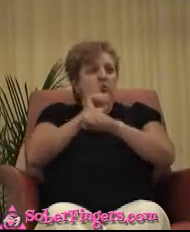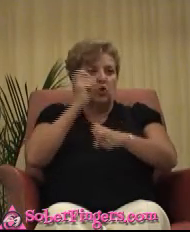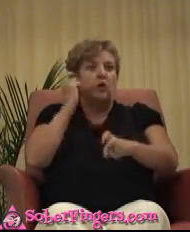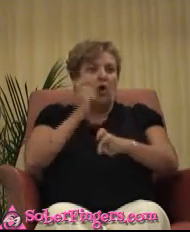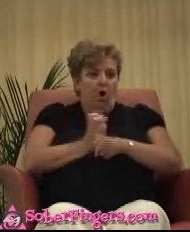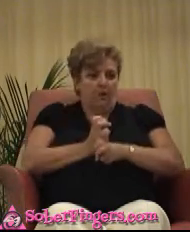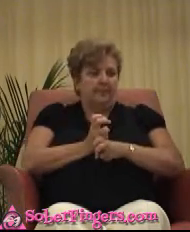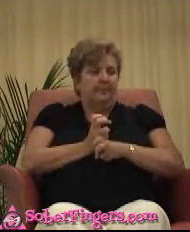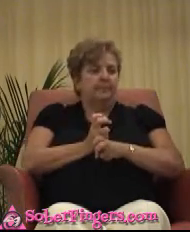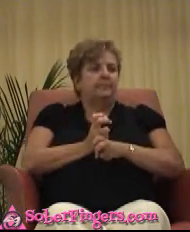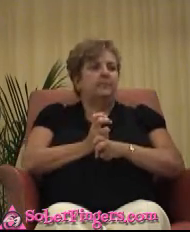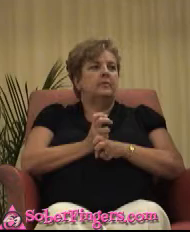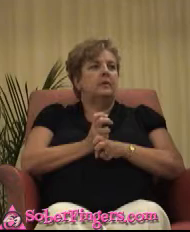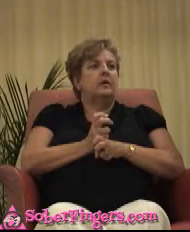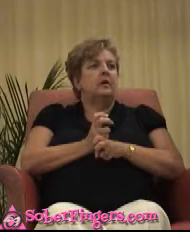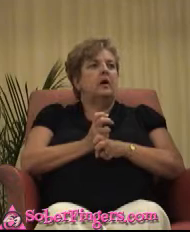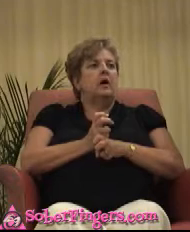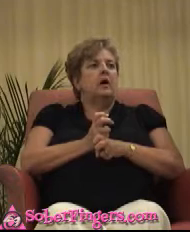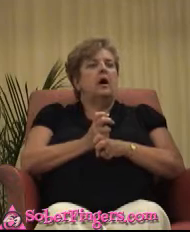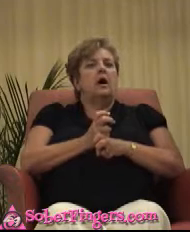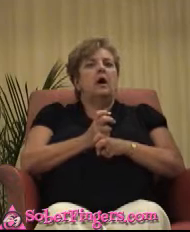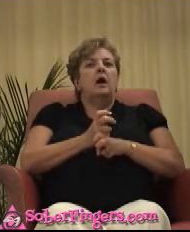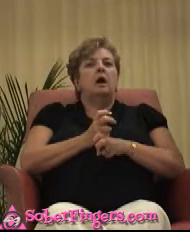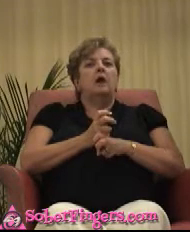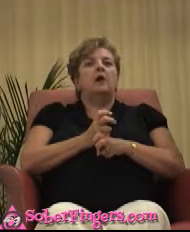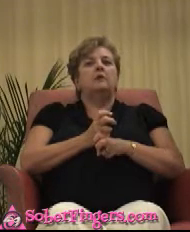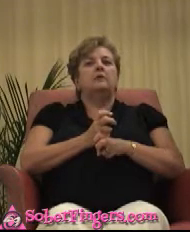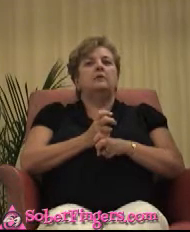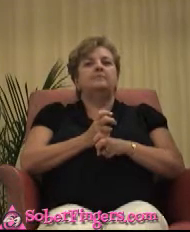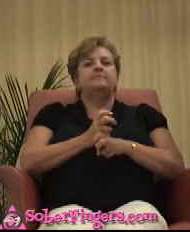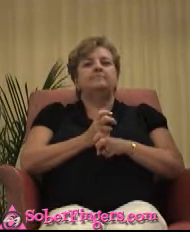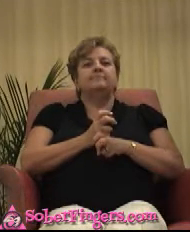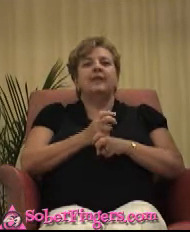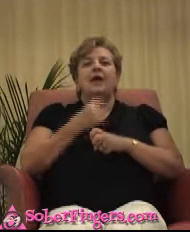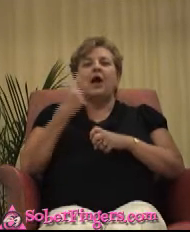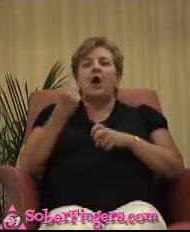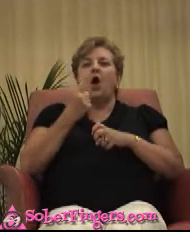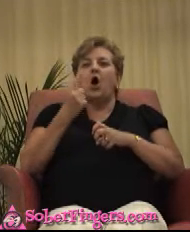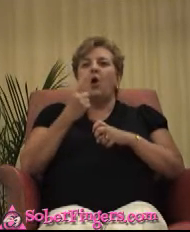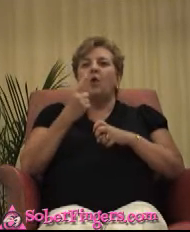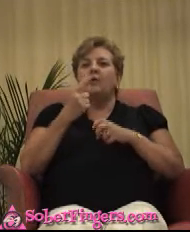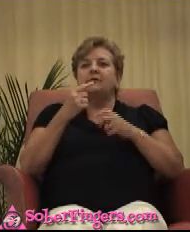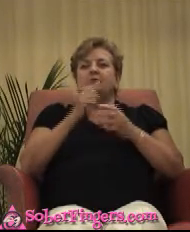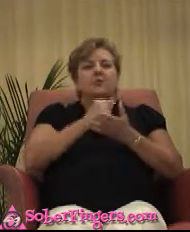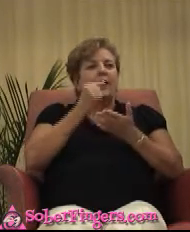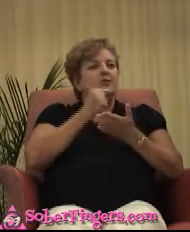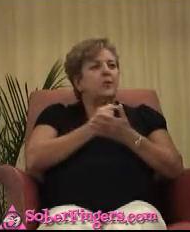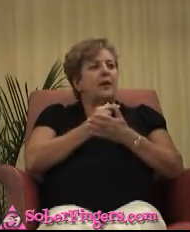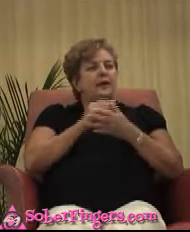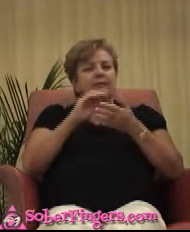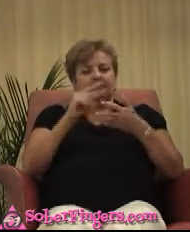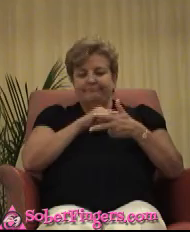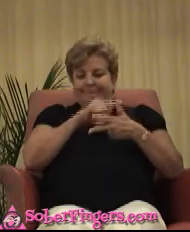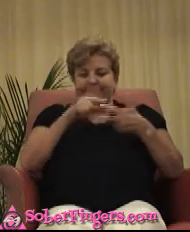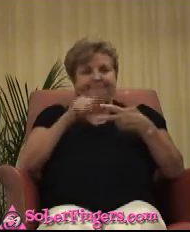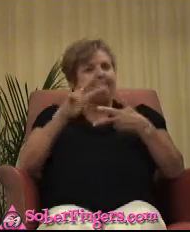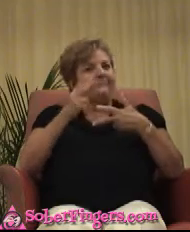And through every one of those 4 phases, I always ended up as the number 2 guy in the class. I could never figure out why or how. I never gathered